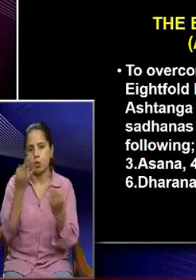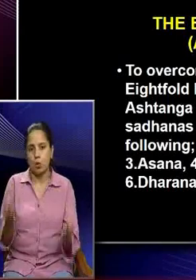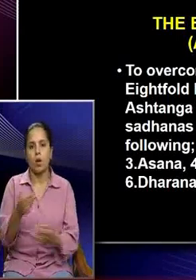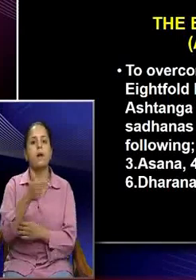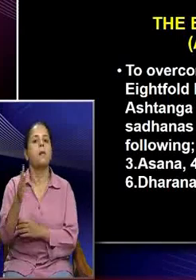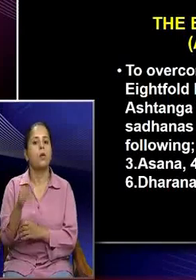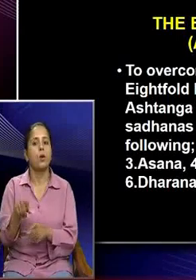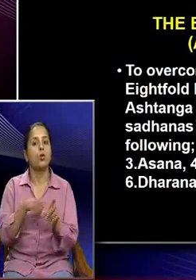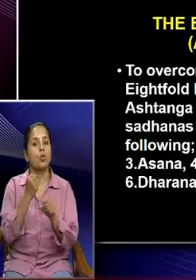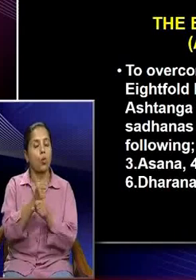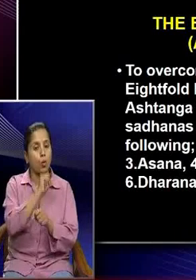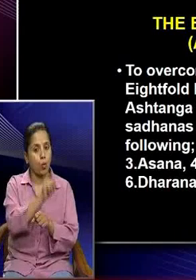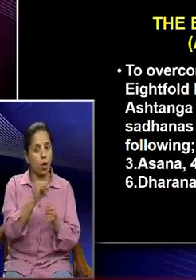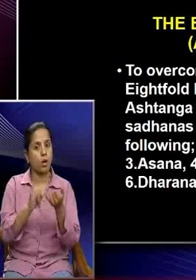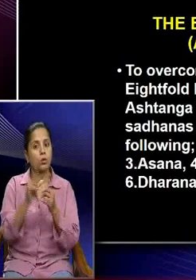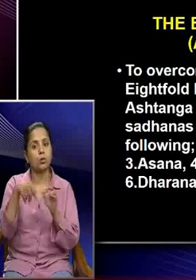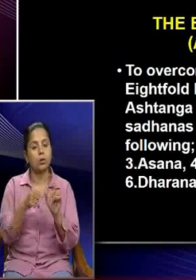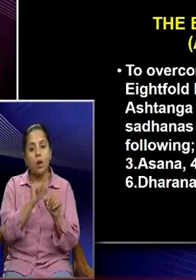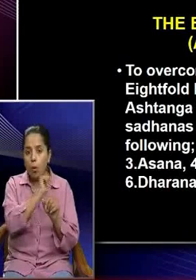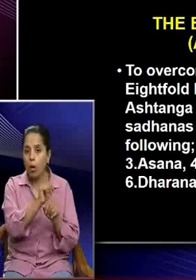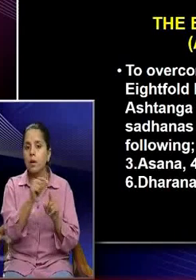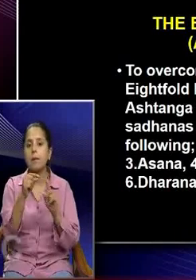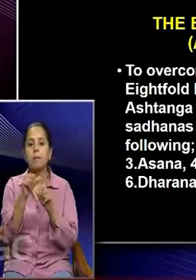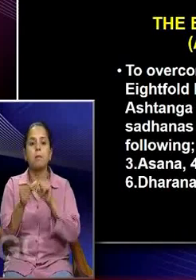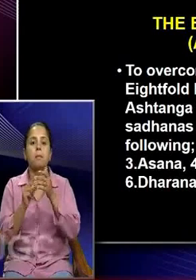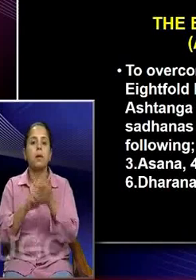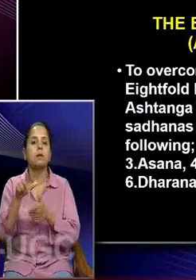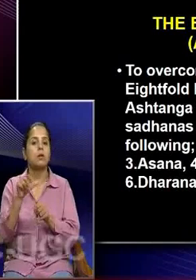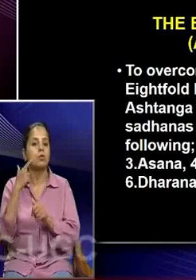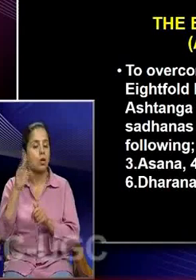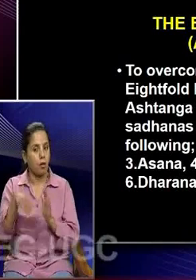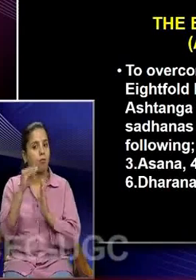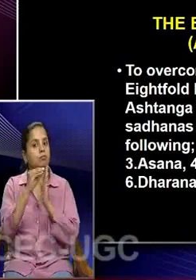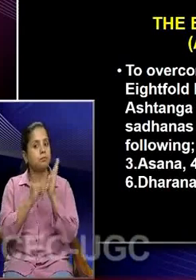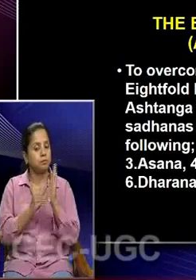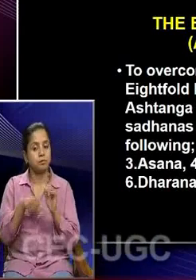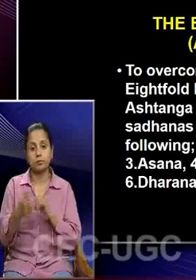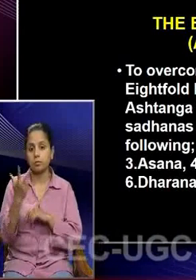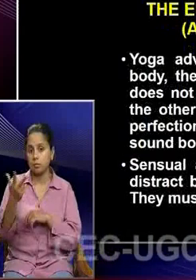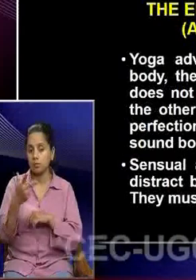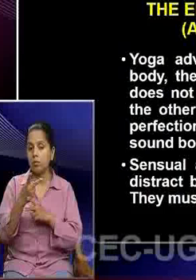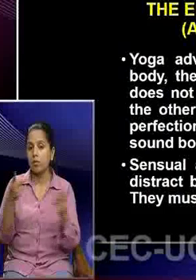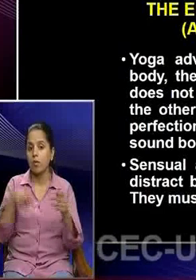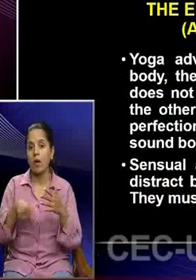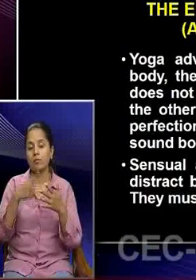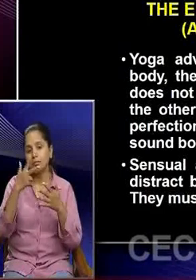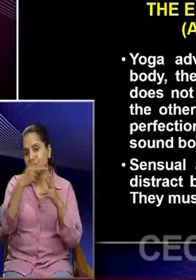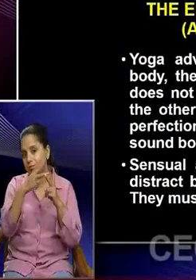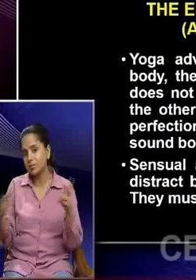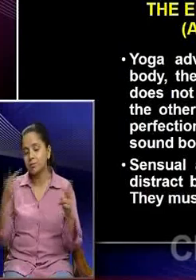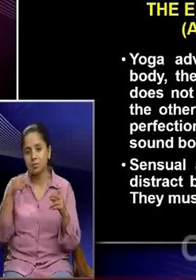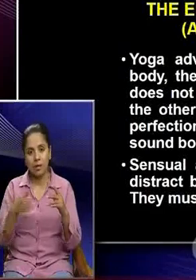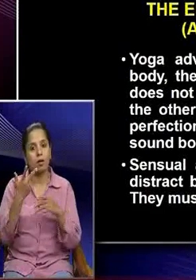the Yoga Sutra of Patanjali. And these eightfold path will help us in